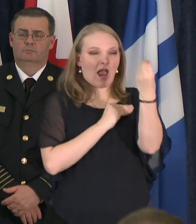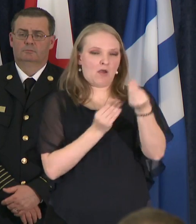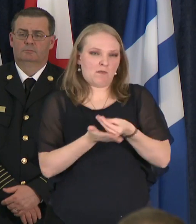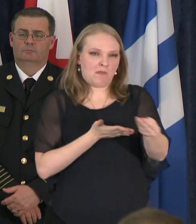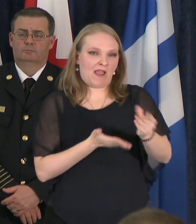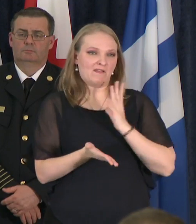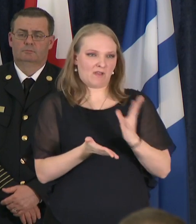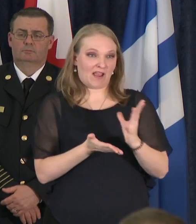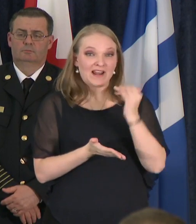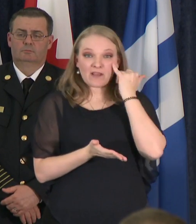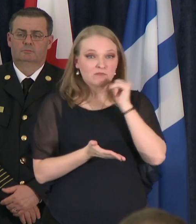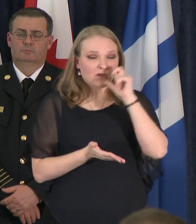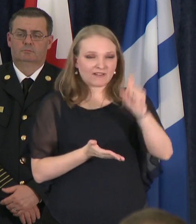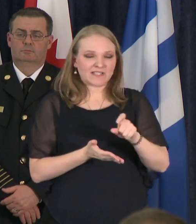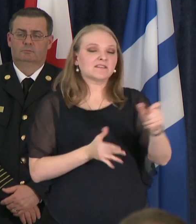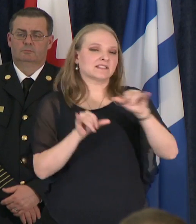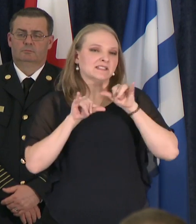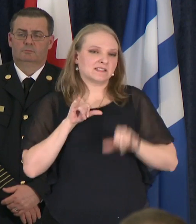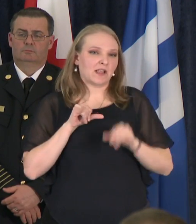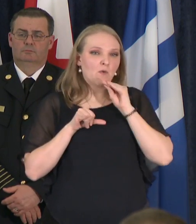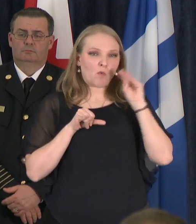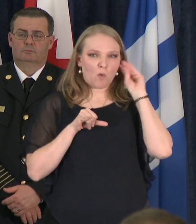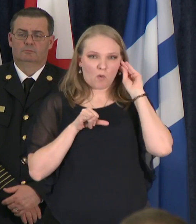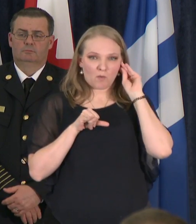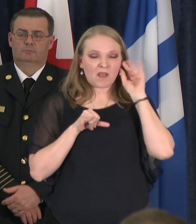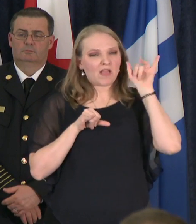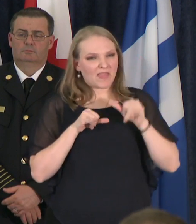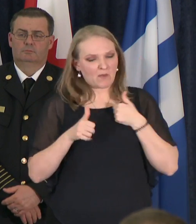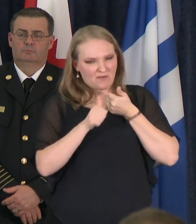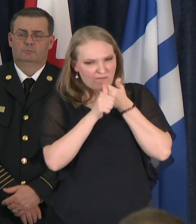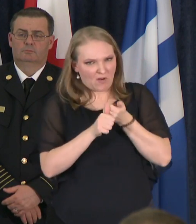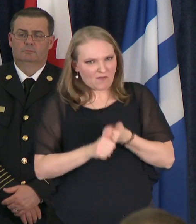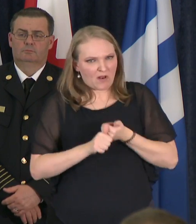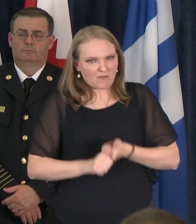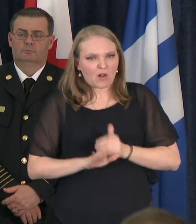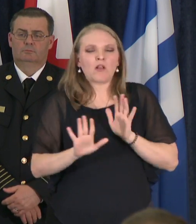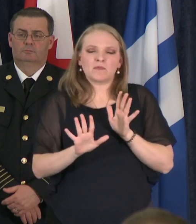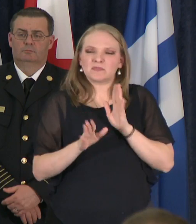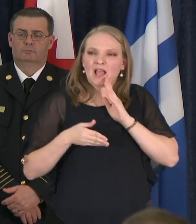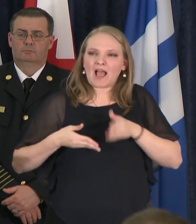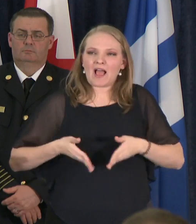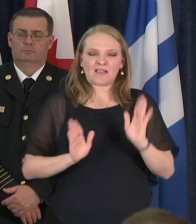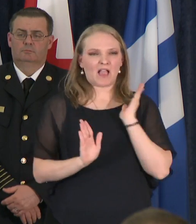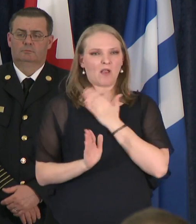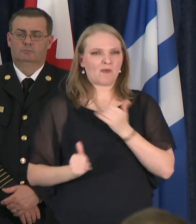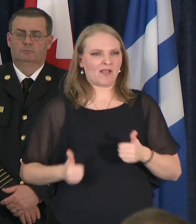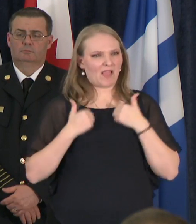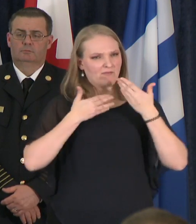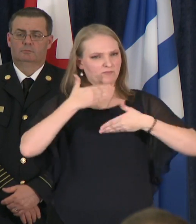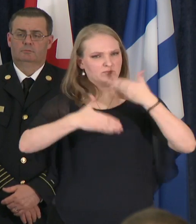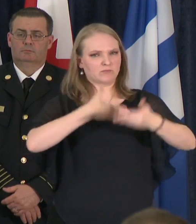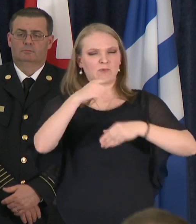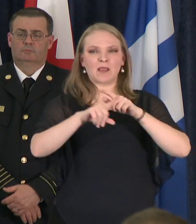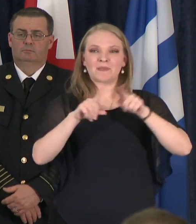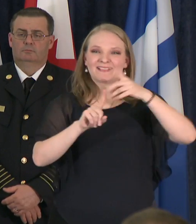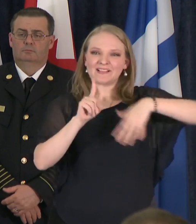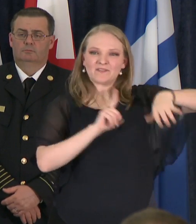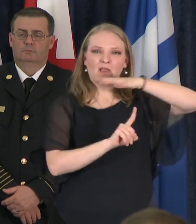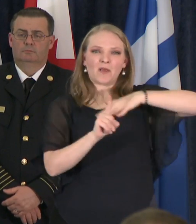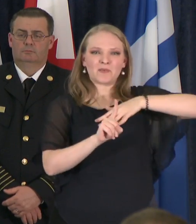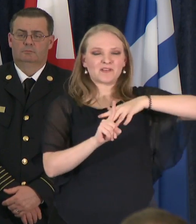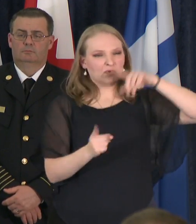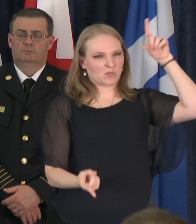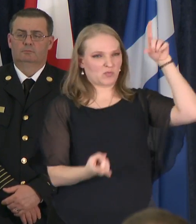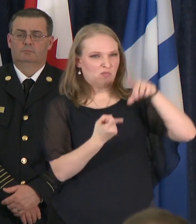create circumstances that allow for life to continue while at the same time creating an environment that reduces the likelihood